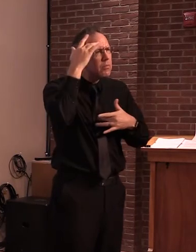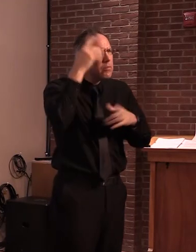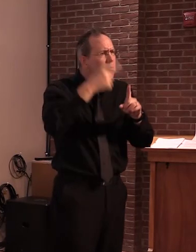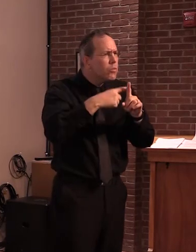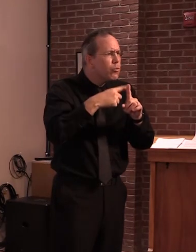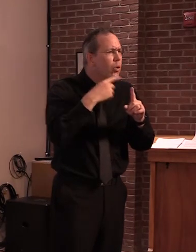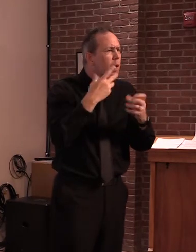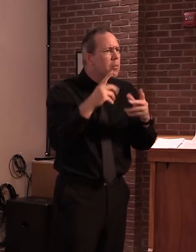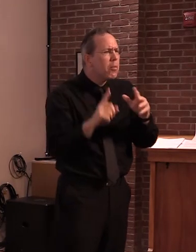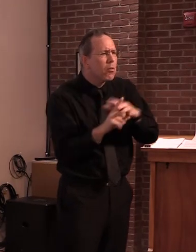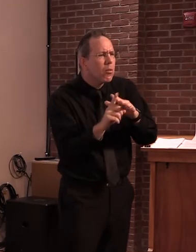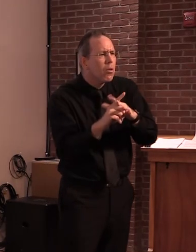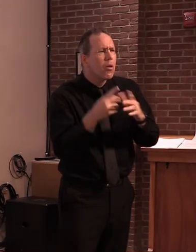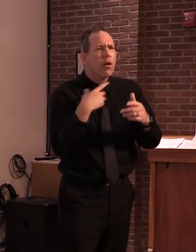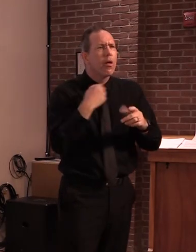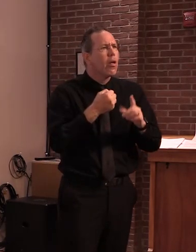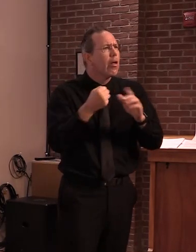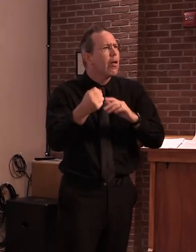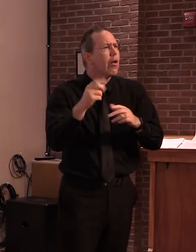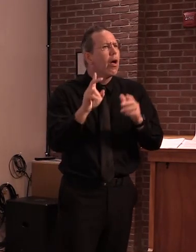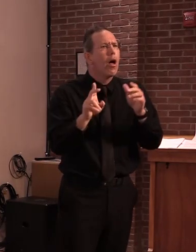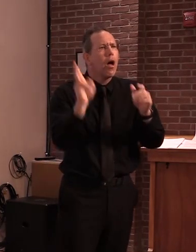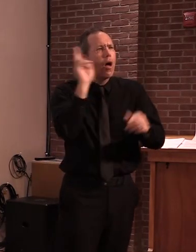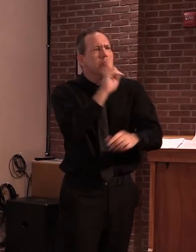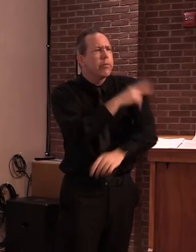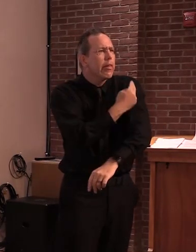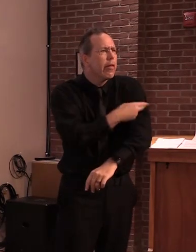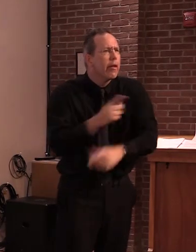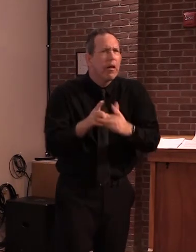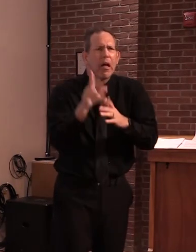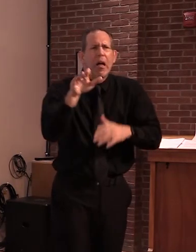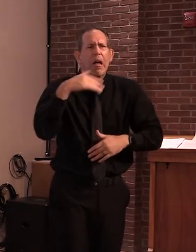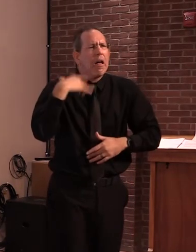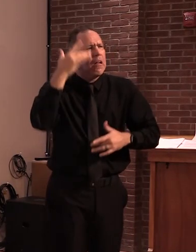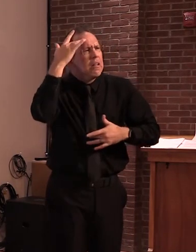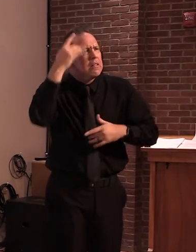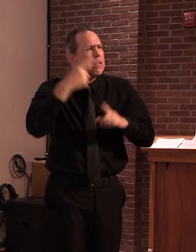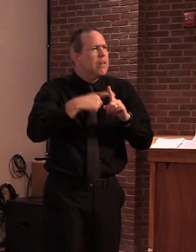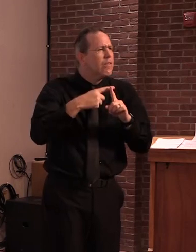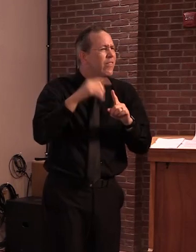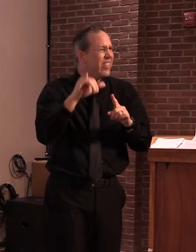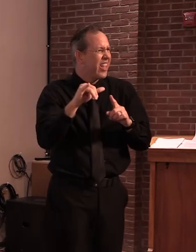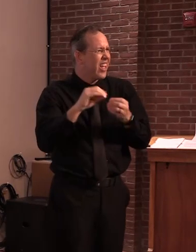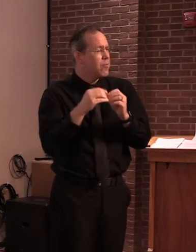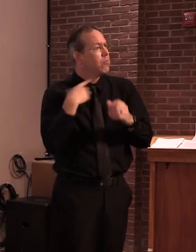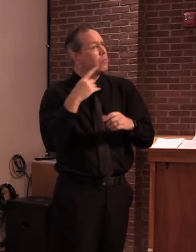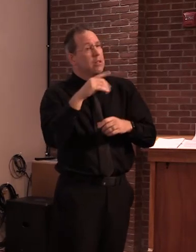report COVID-like illness. This metric continues to be well below our 4% guardrail,